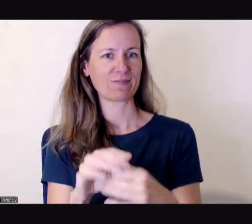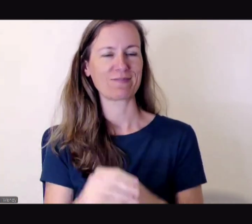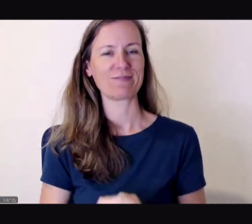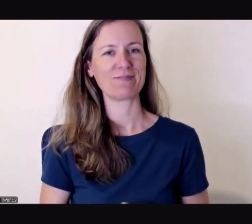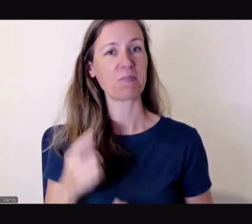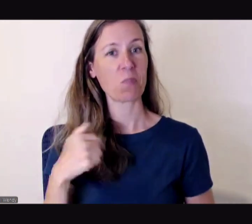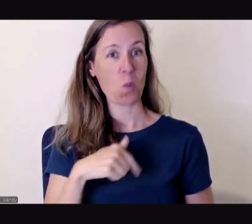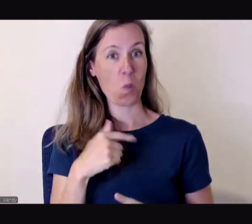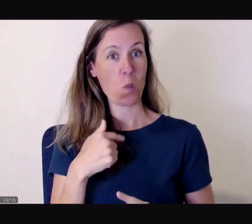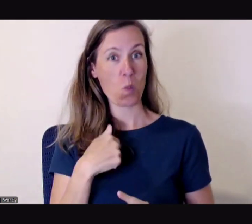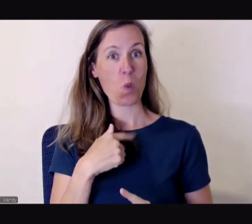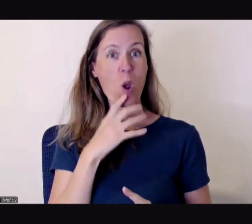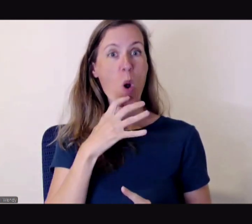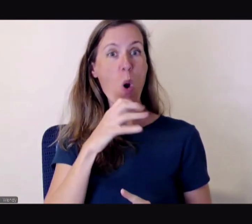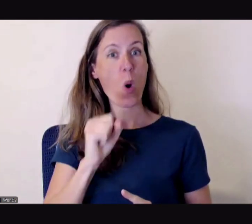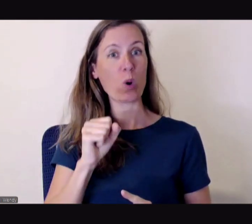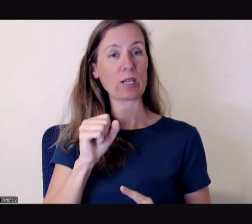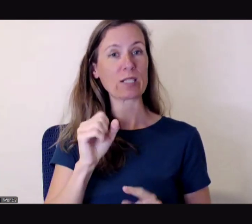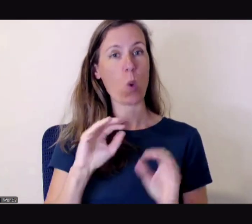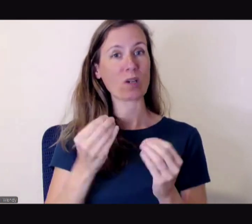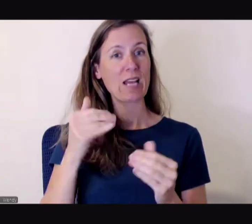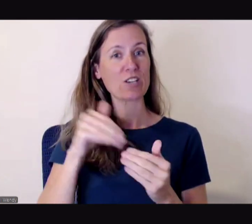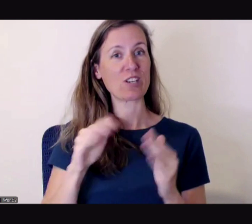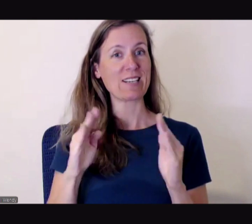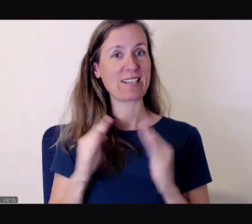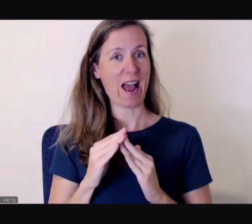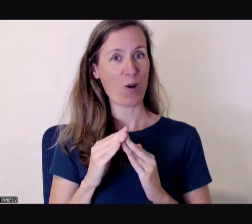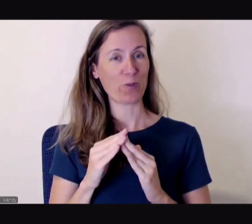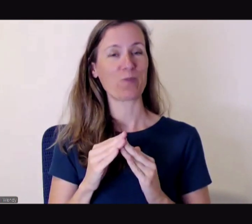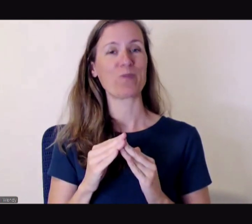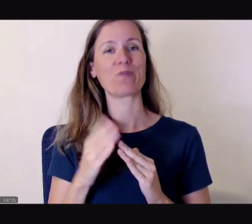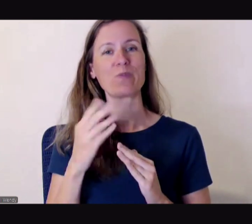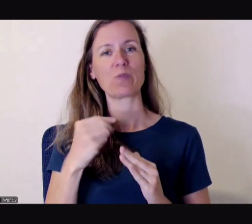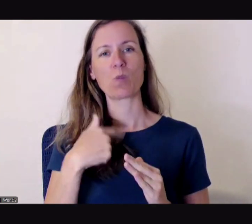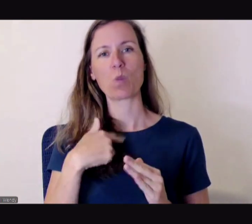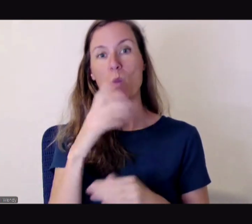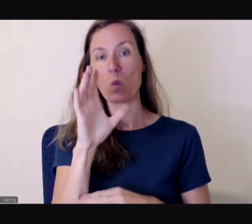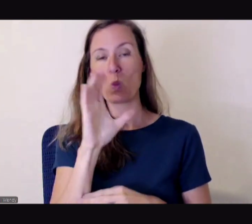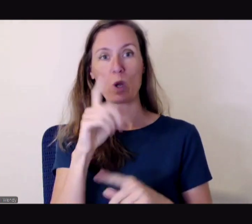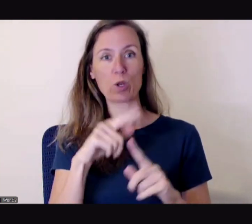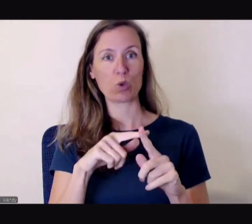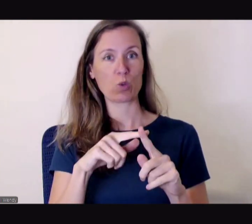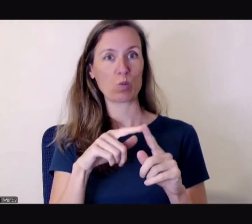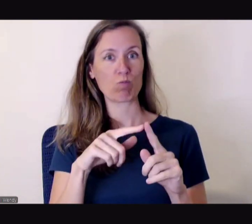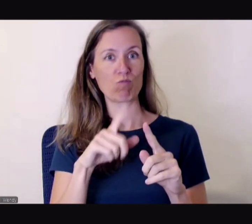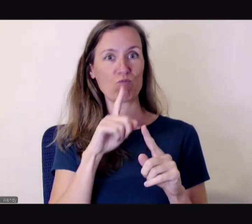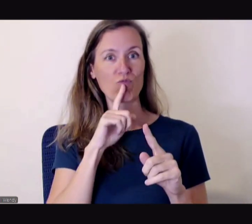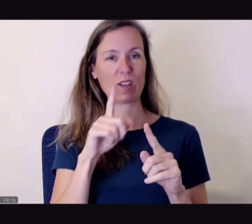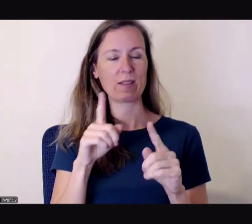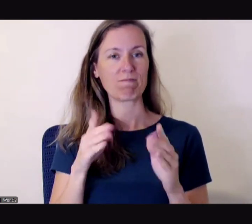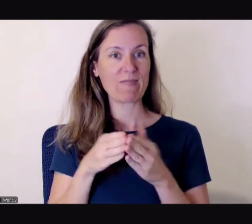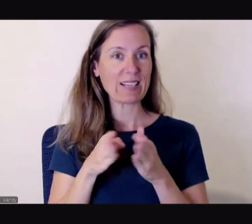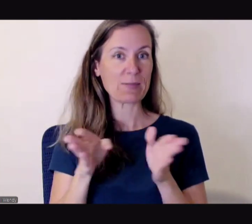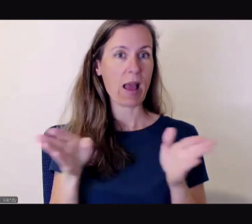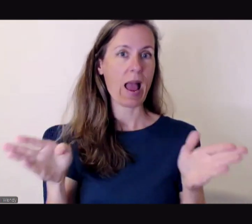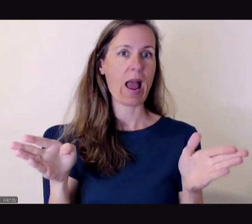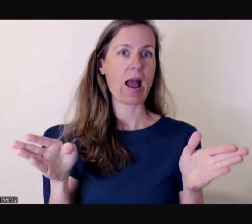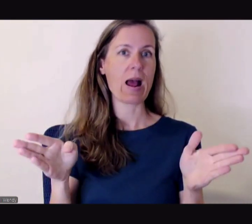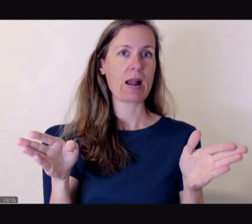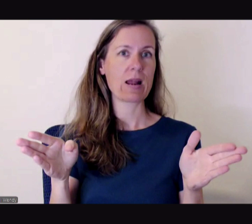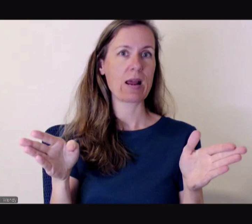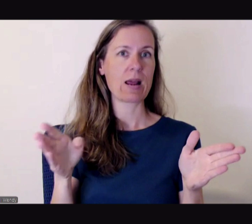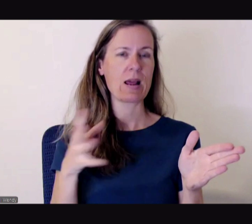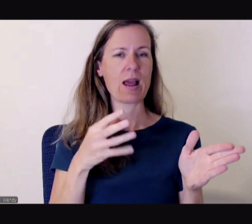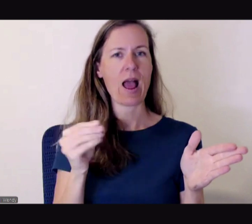many times, and we're looking to expand and move towards greater building of